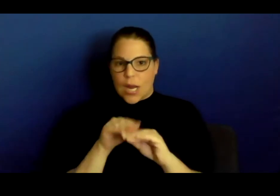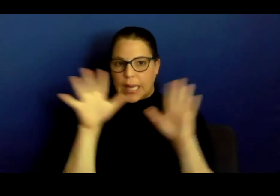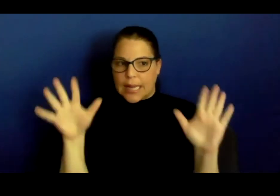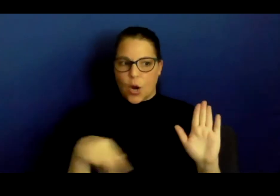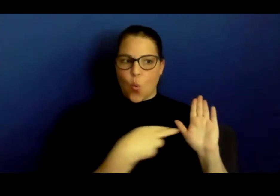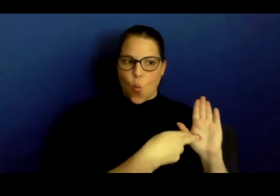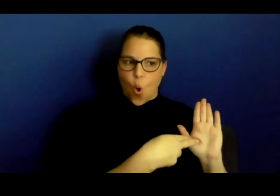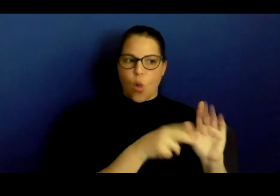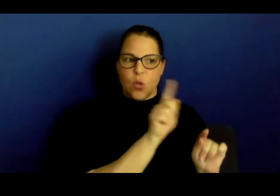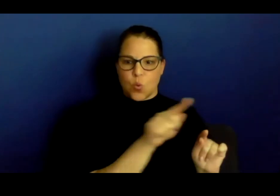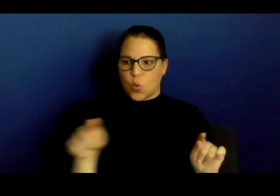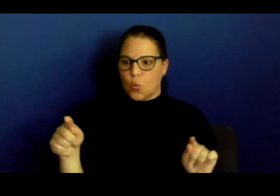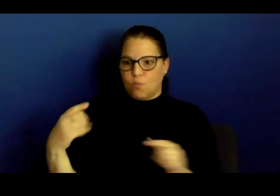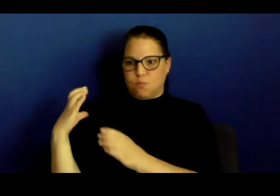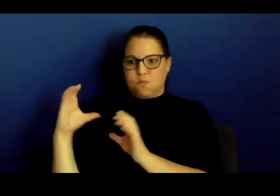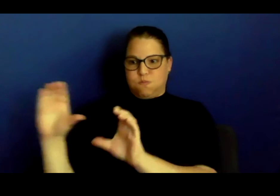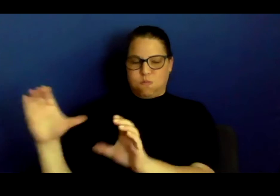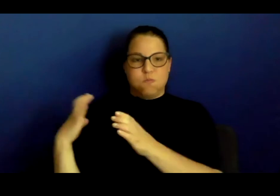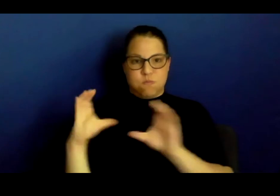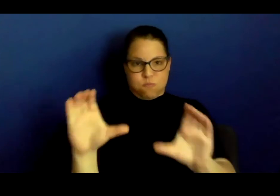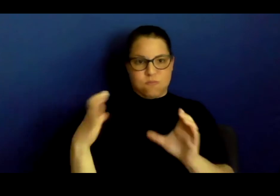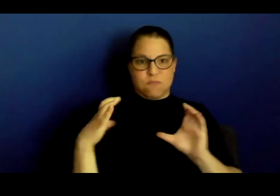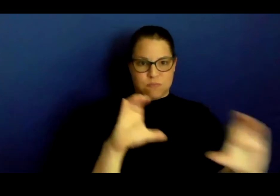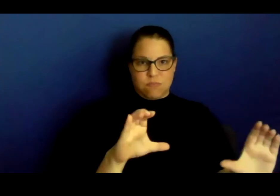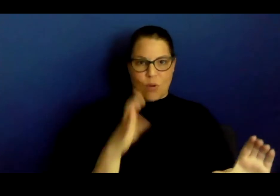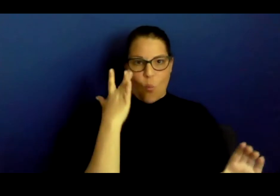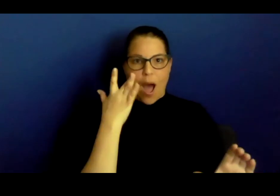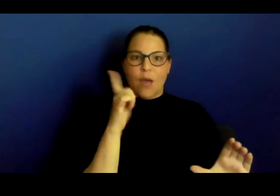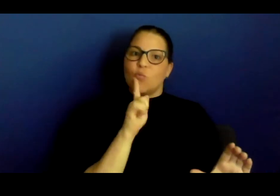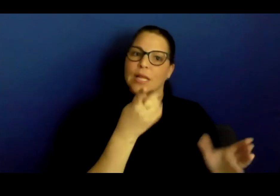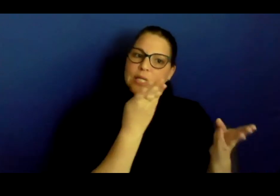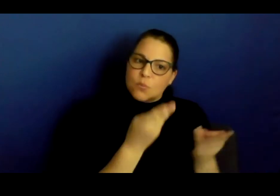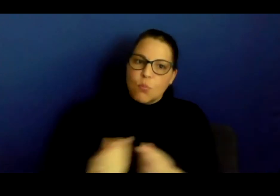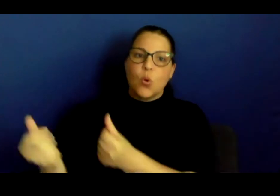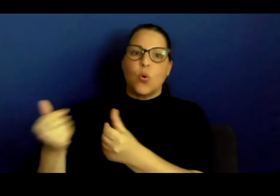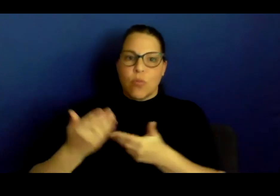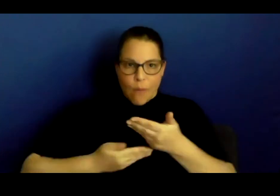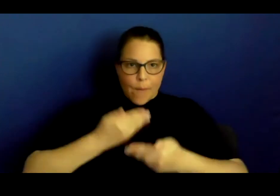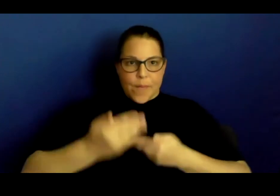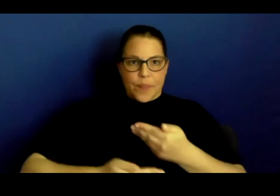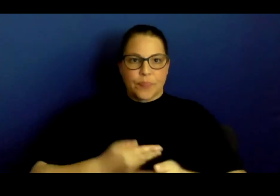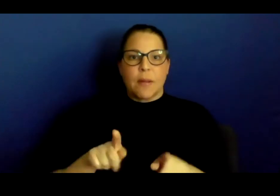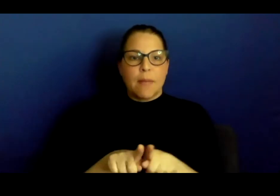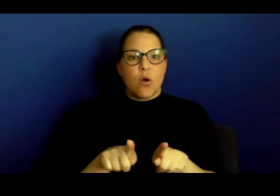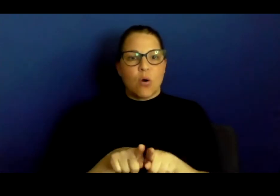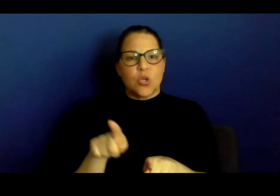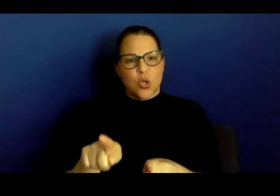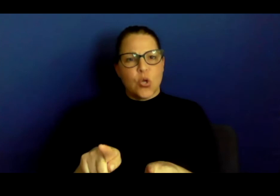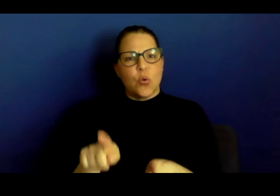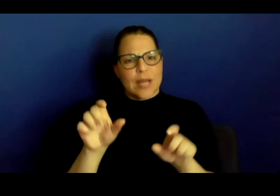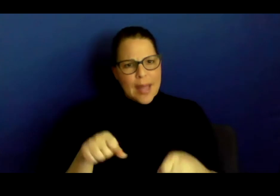those roles, not only so that it goes smoothly, but also so that you can be